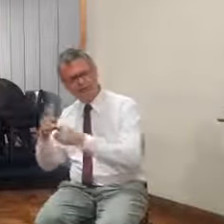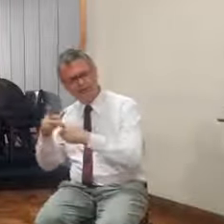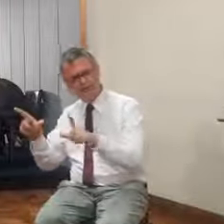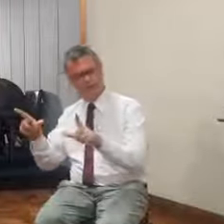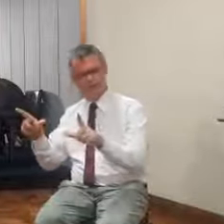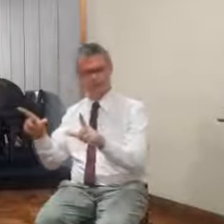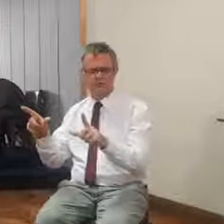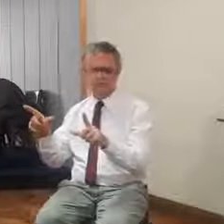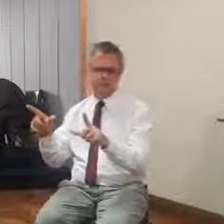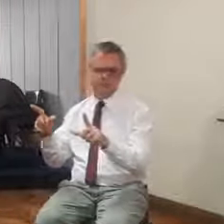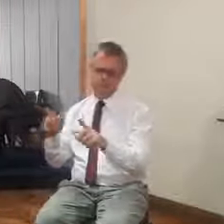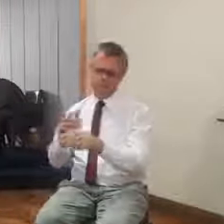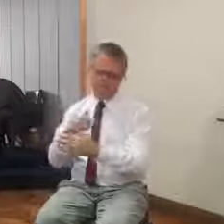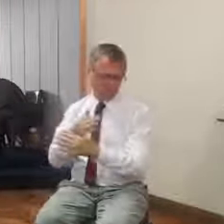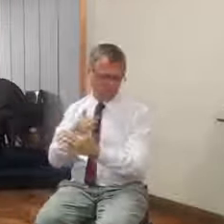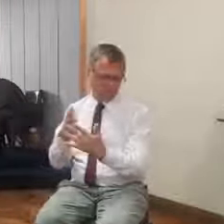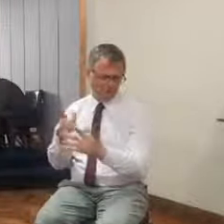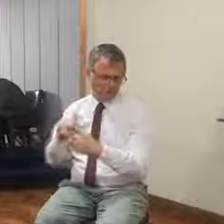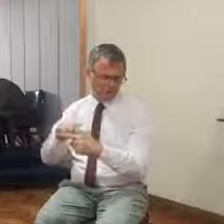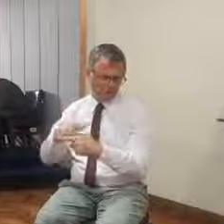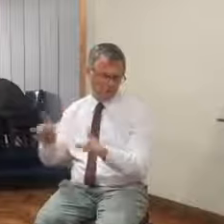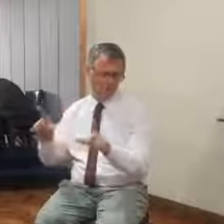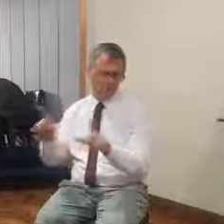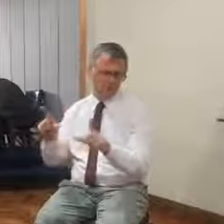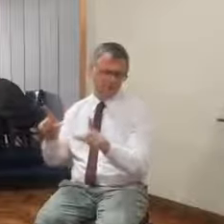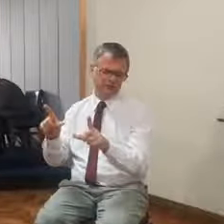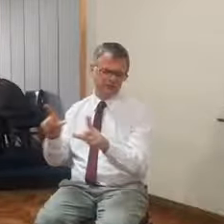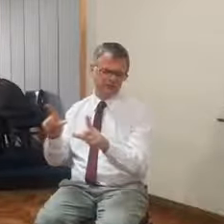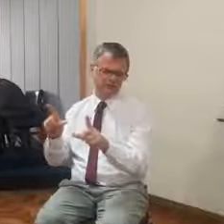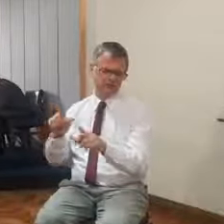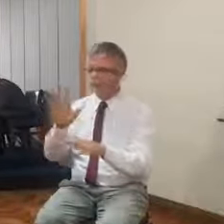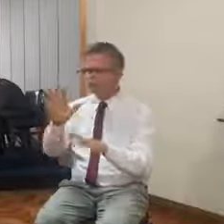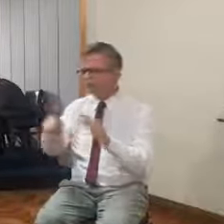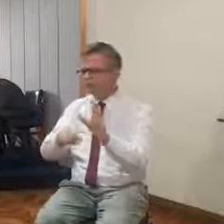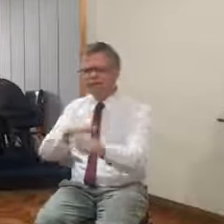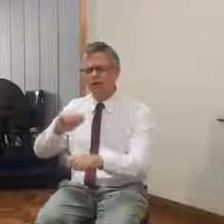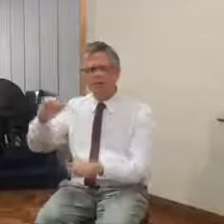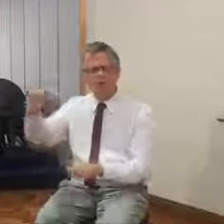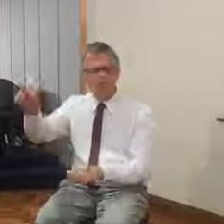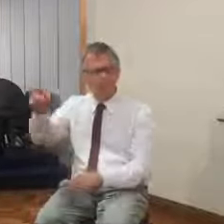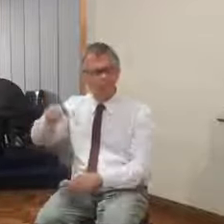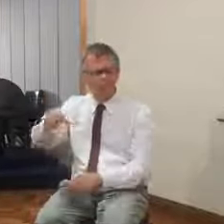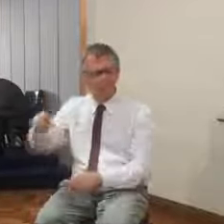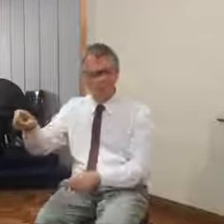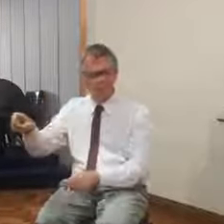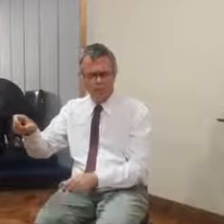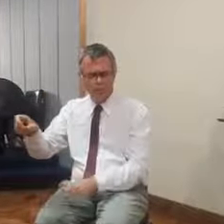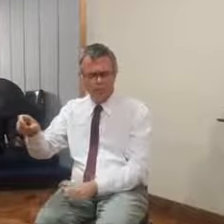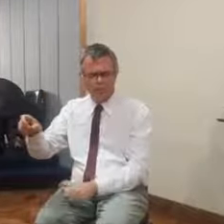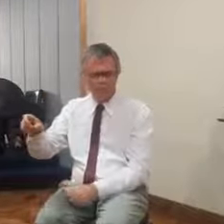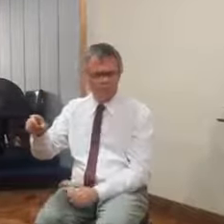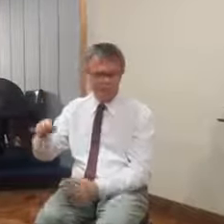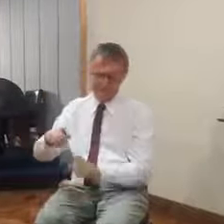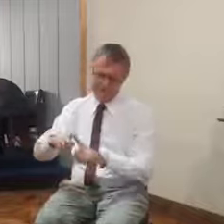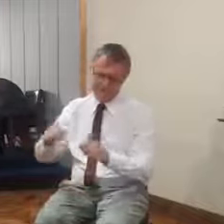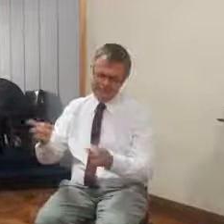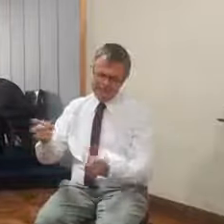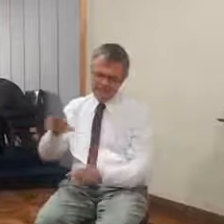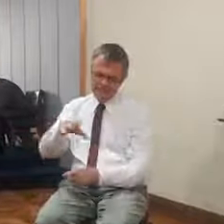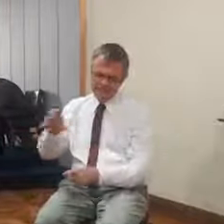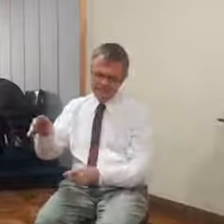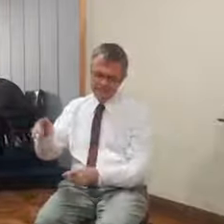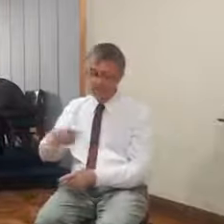in many nations, Lord, to reach into the hands of thy dear people who are in need of them, even for whom